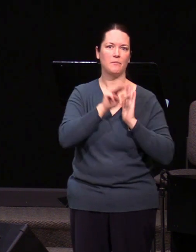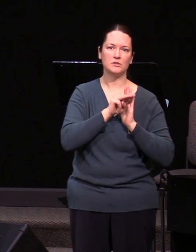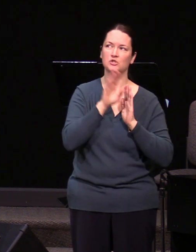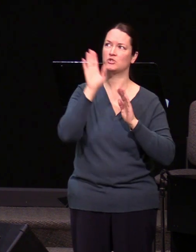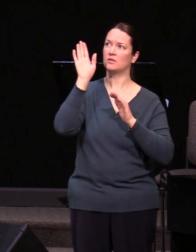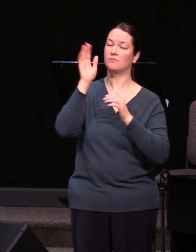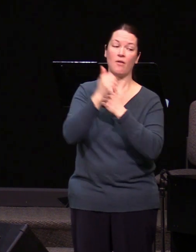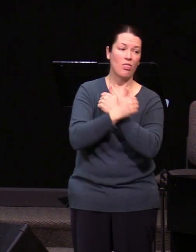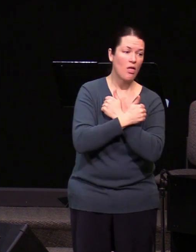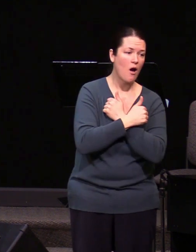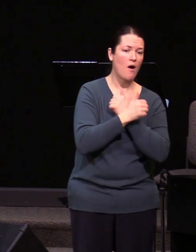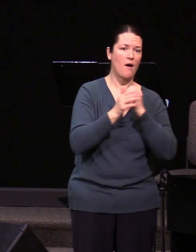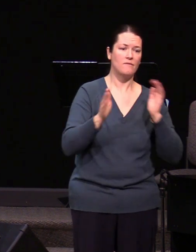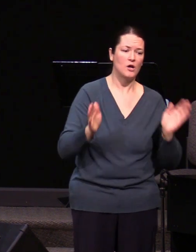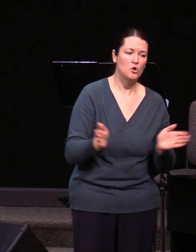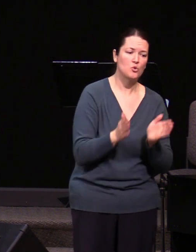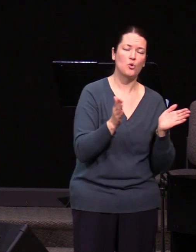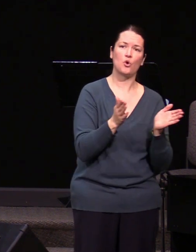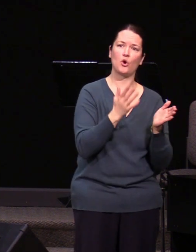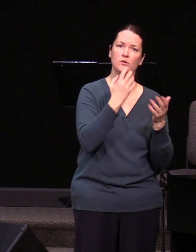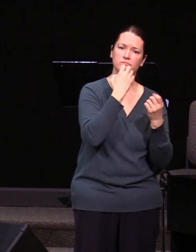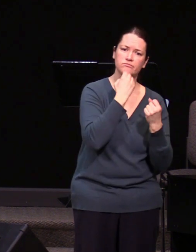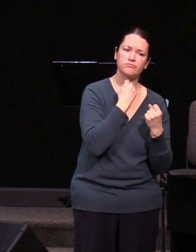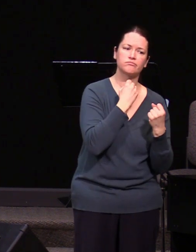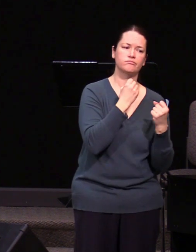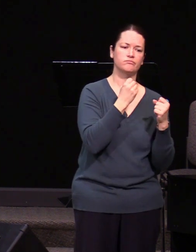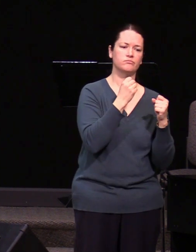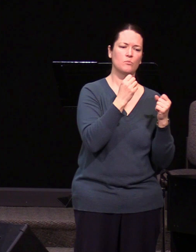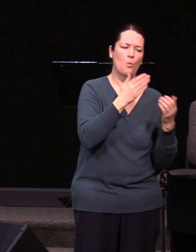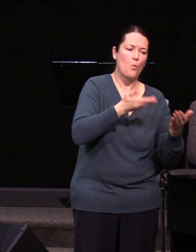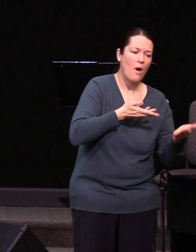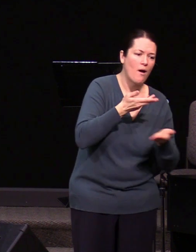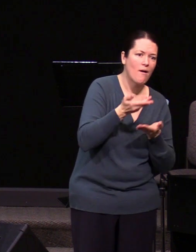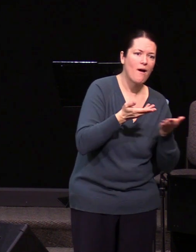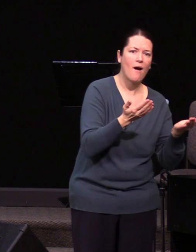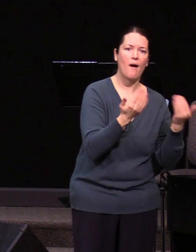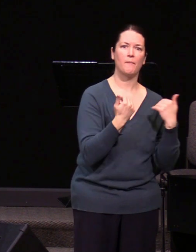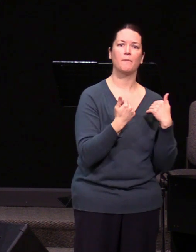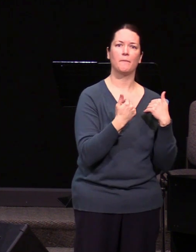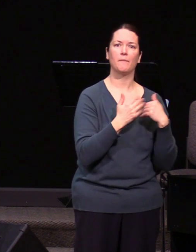to encourage, to embrace, to welcome.